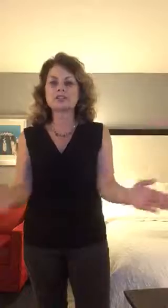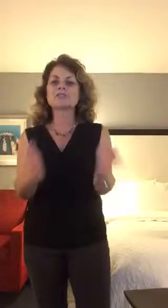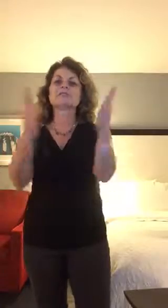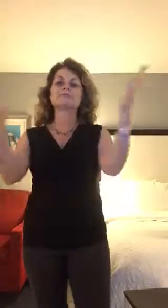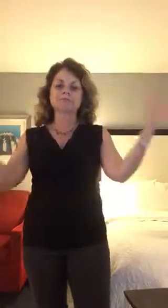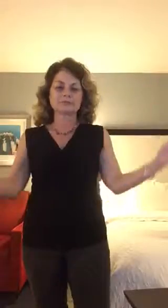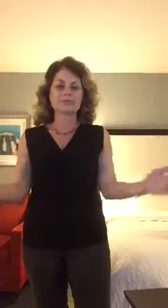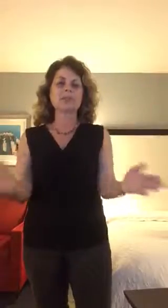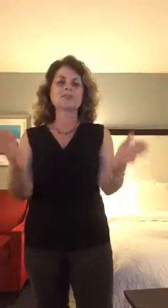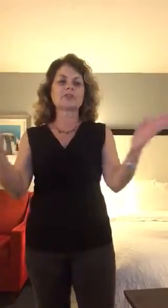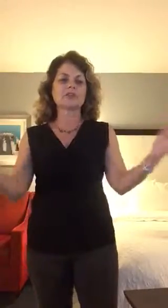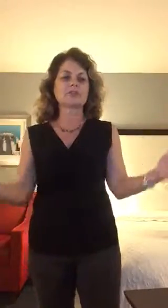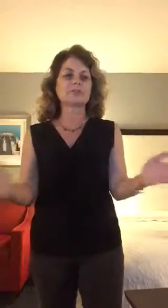Encourage. Encourage.